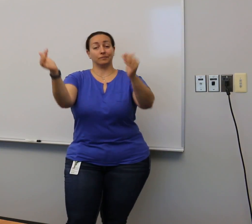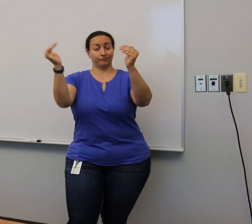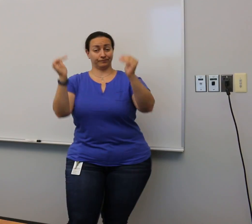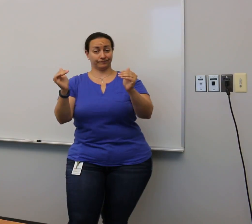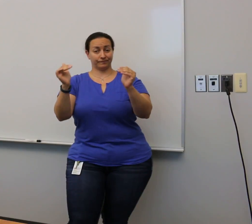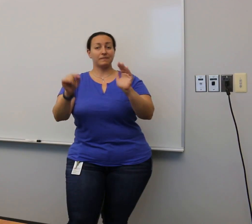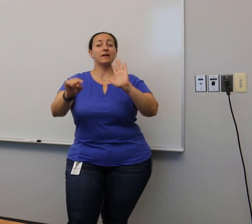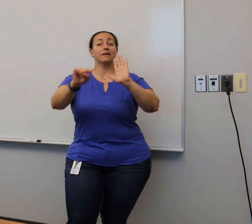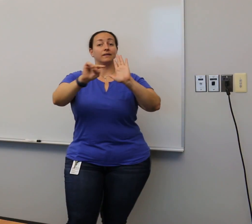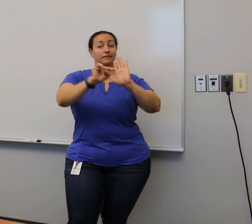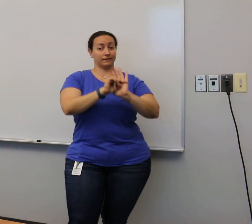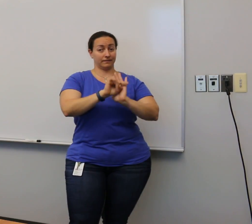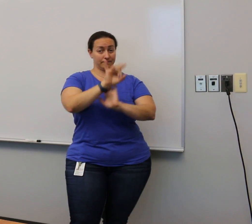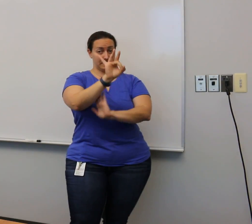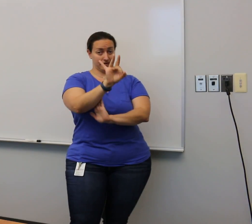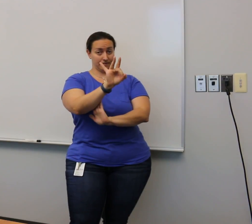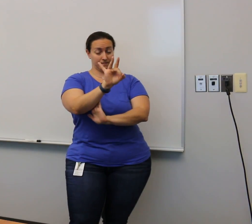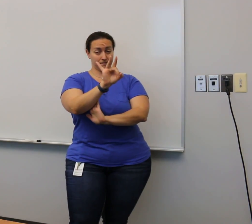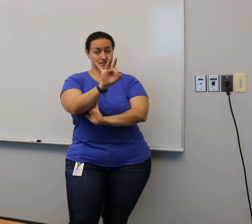multiplied by -2.